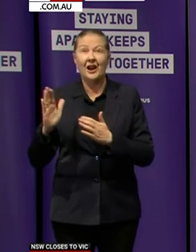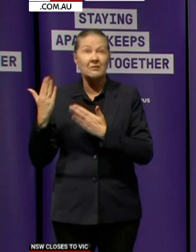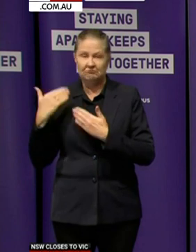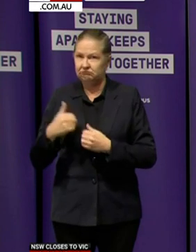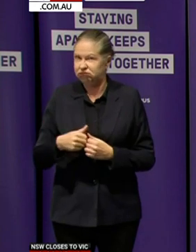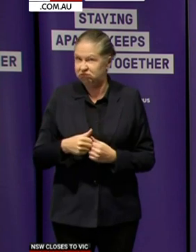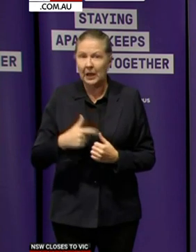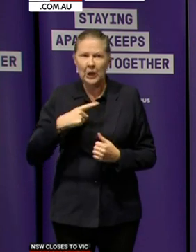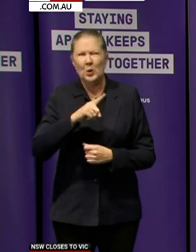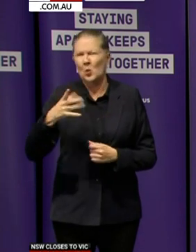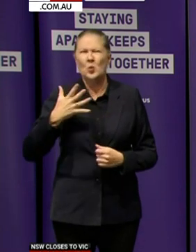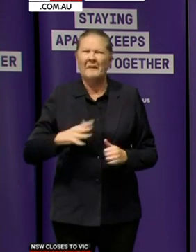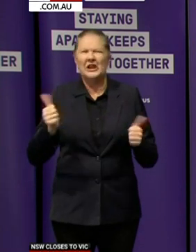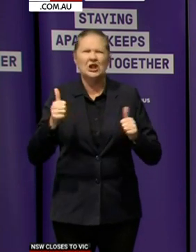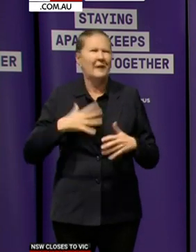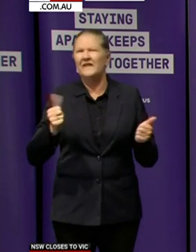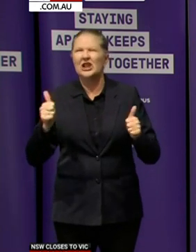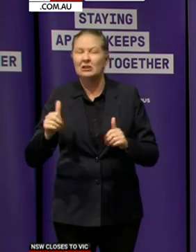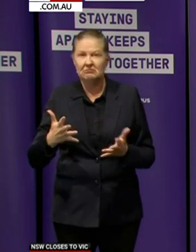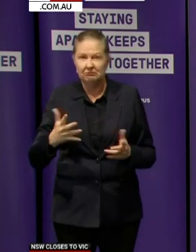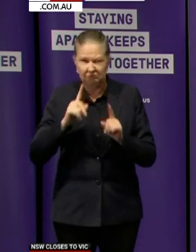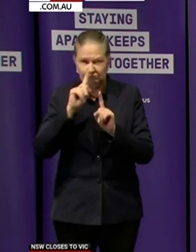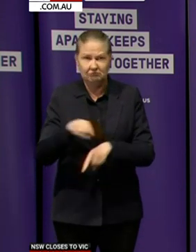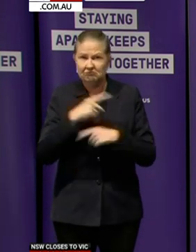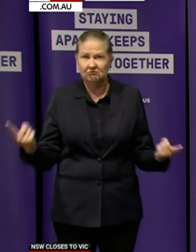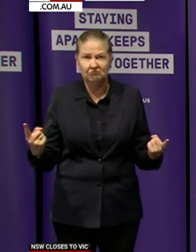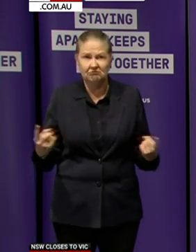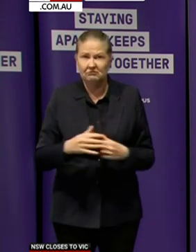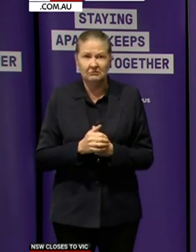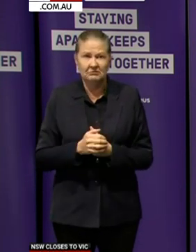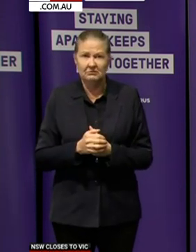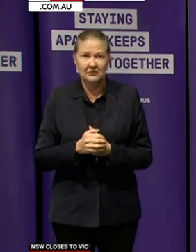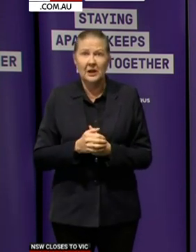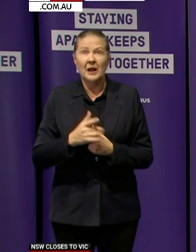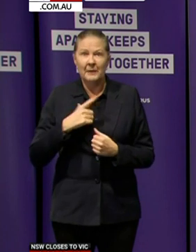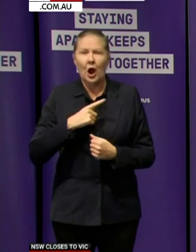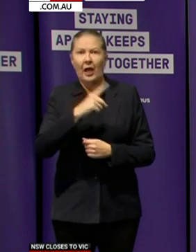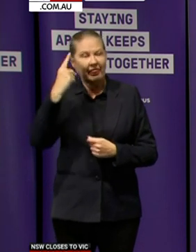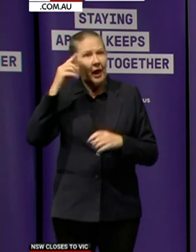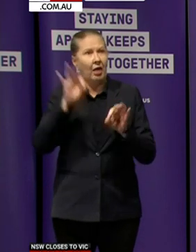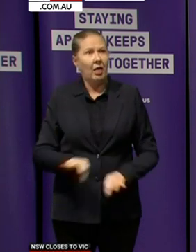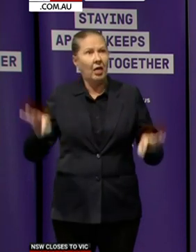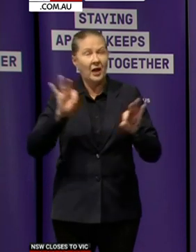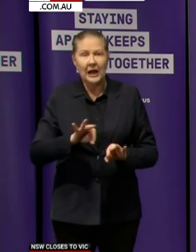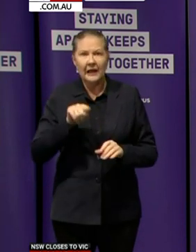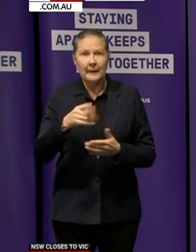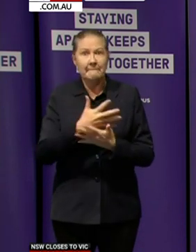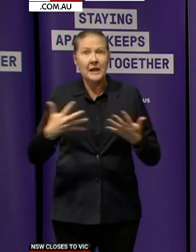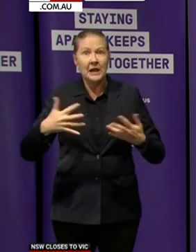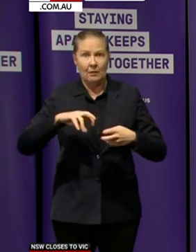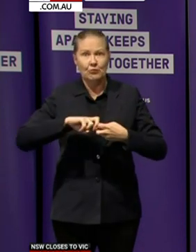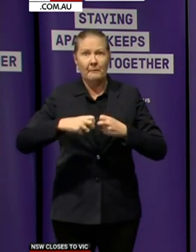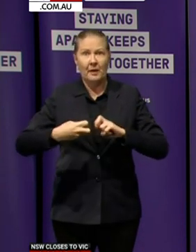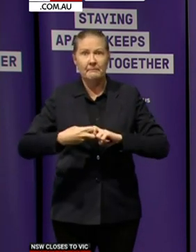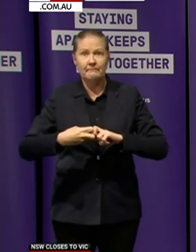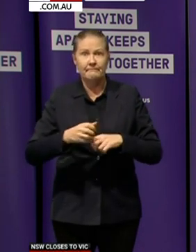all want it to be over is not the answer. It is indeed part of the problem, a very big part of the problem.